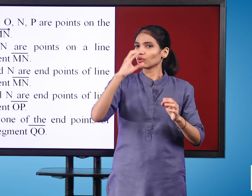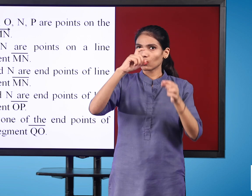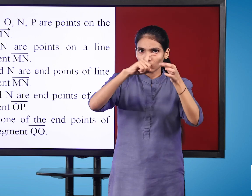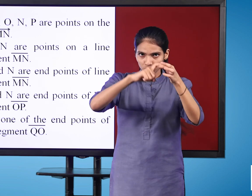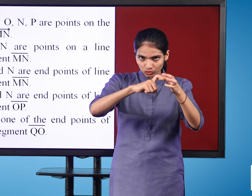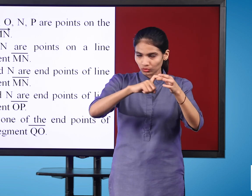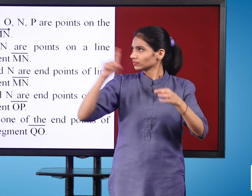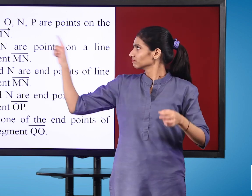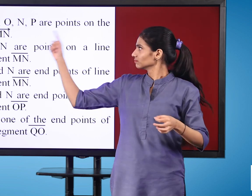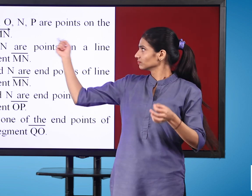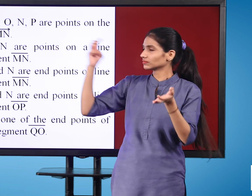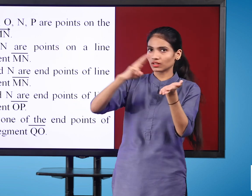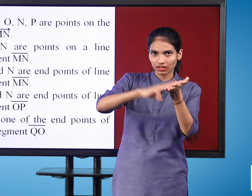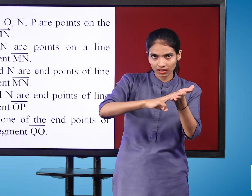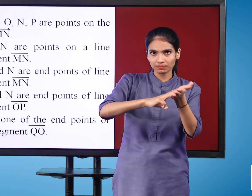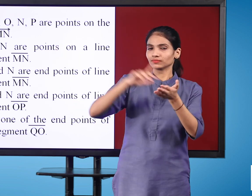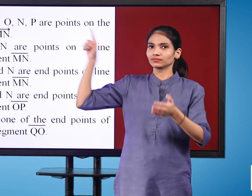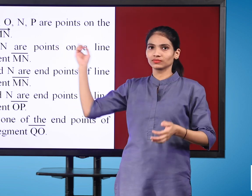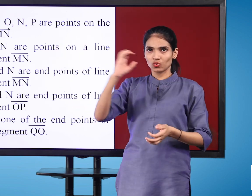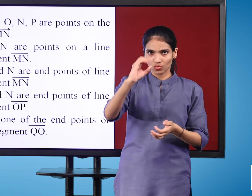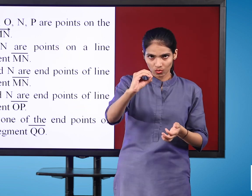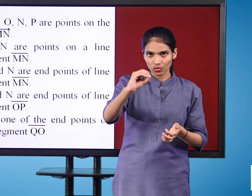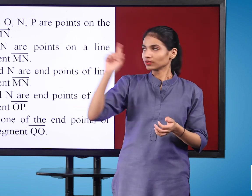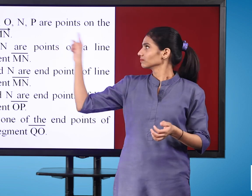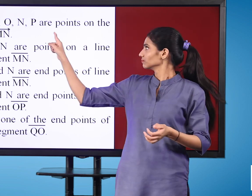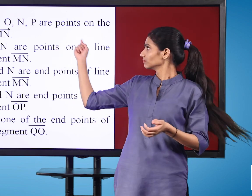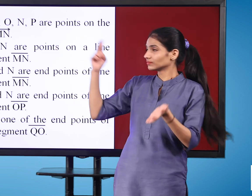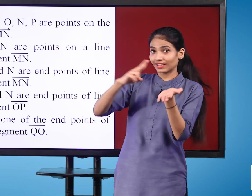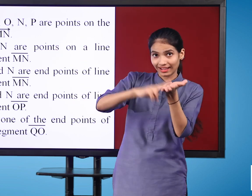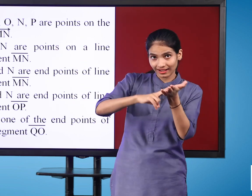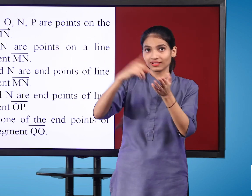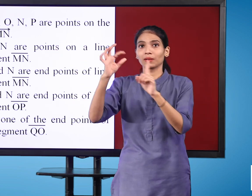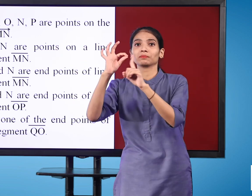Q, M, O, N, P.